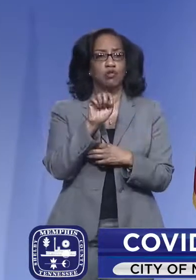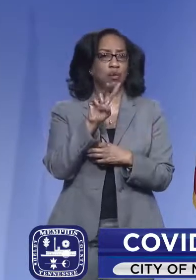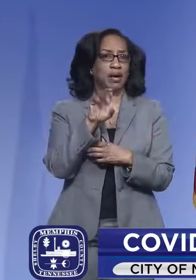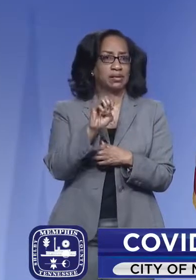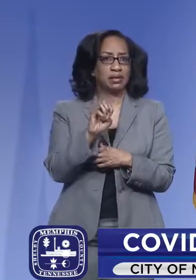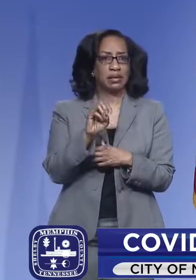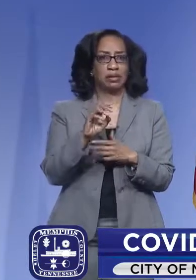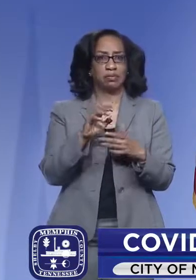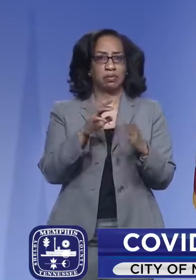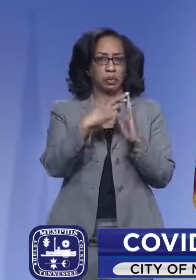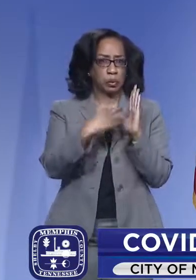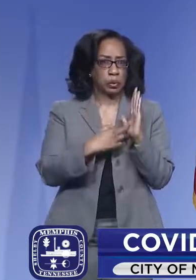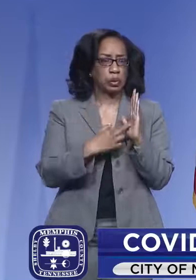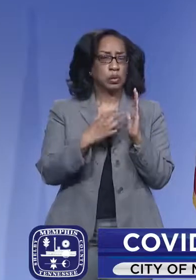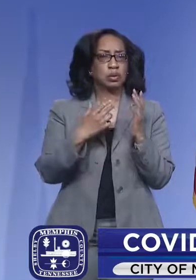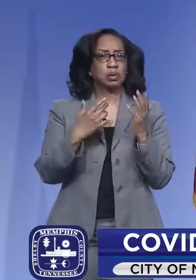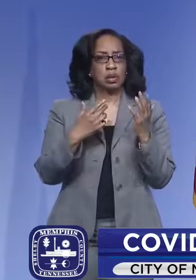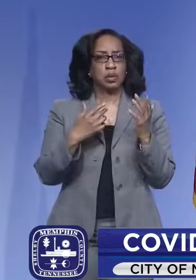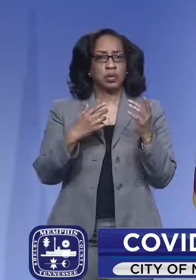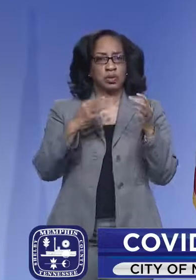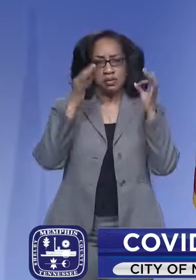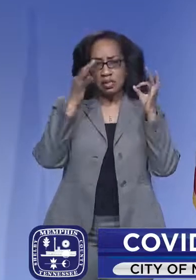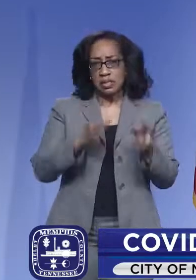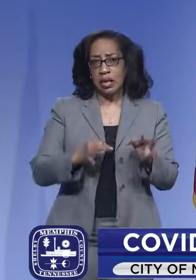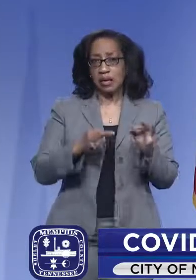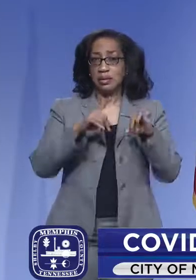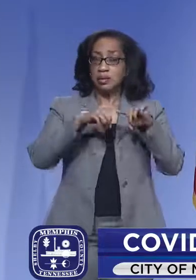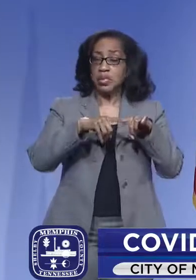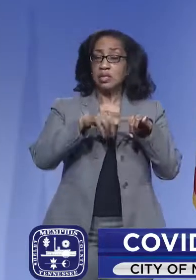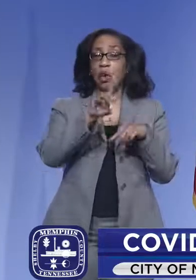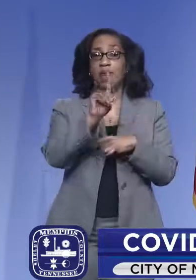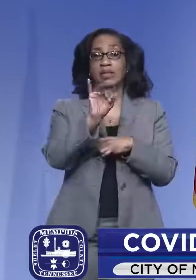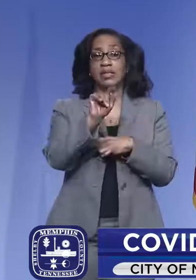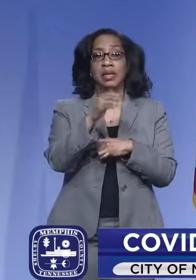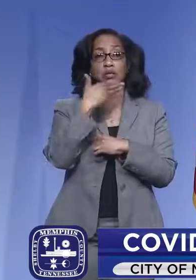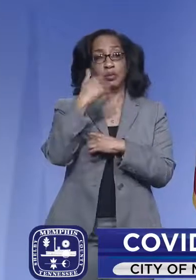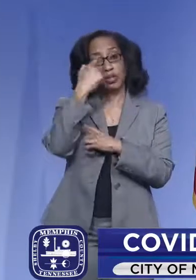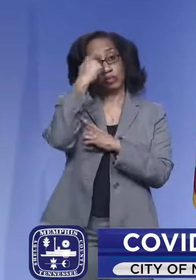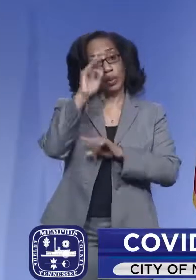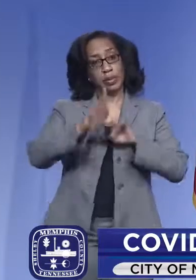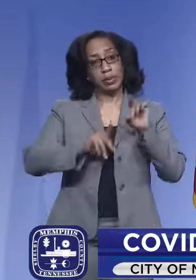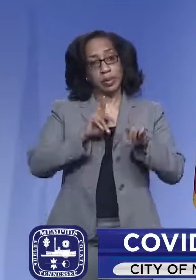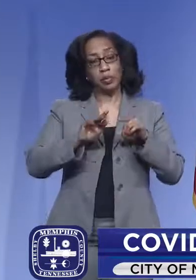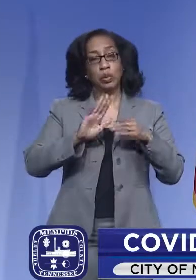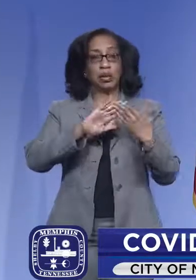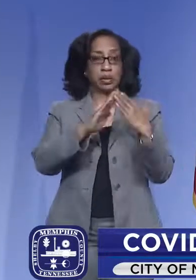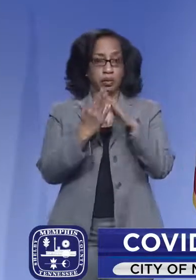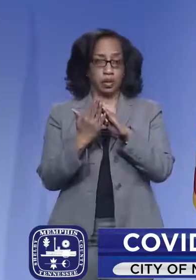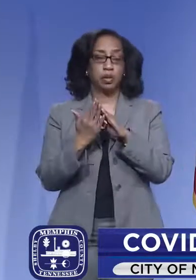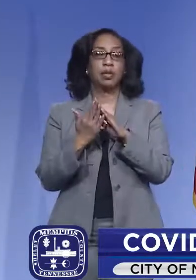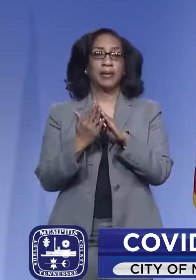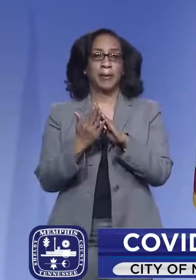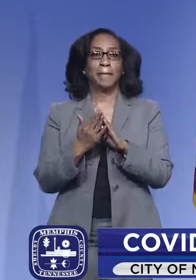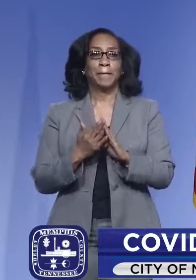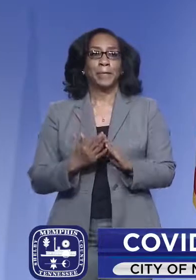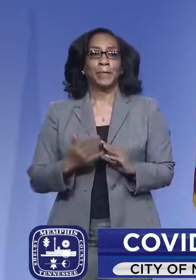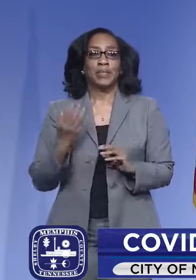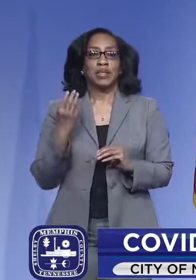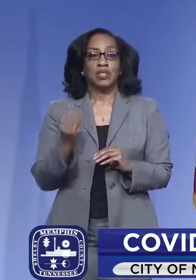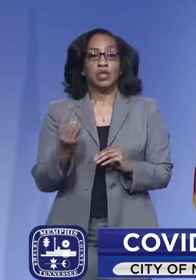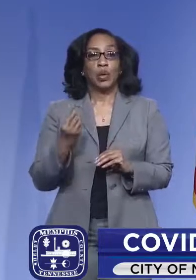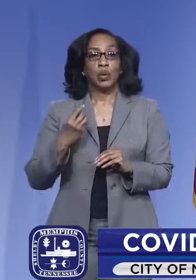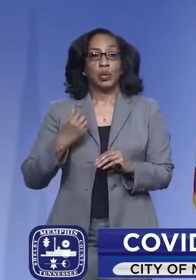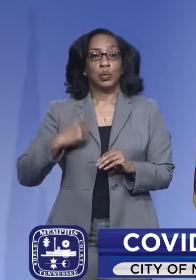data and by evidence and what we believe to be in the best interest of the citizens of the community. And so we just